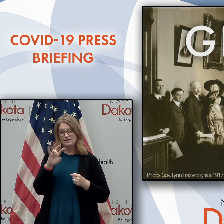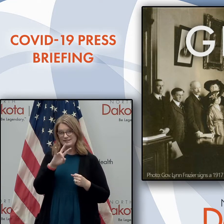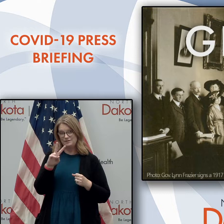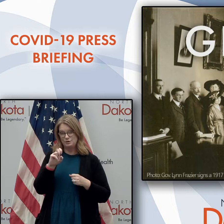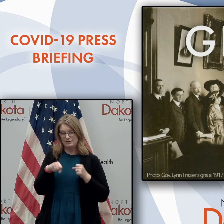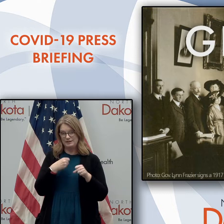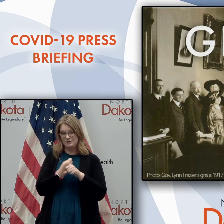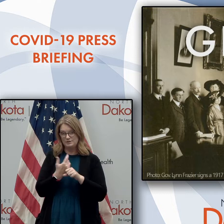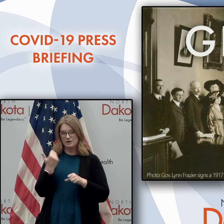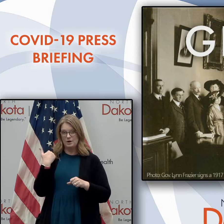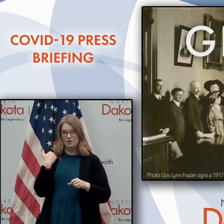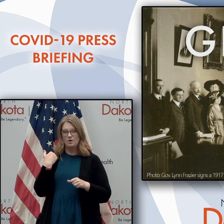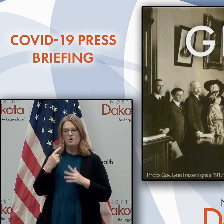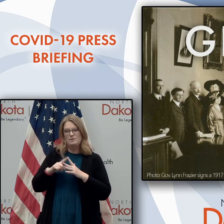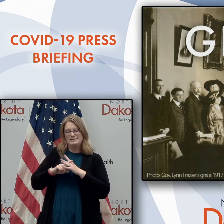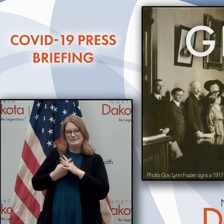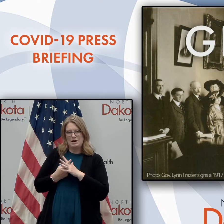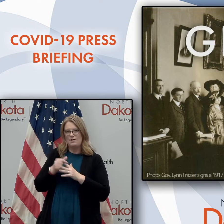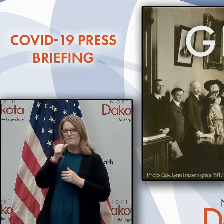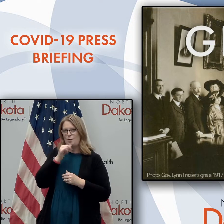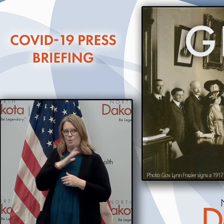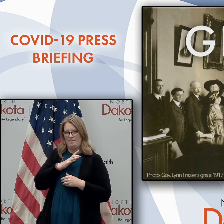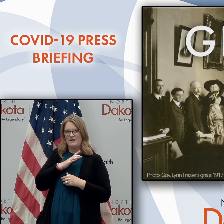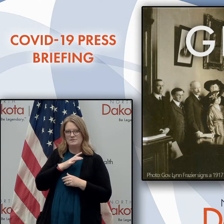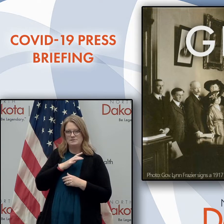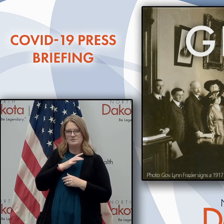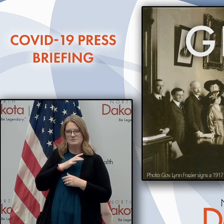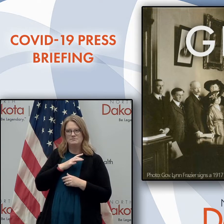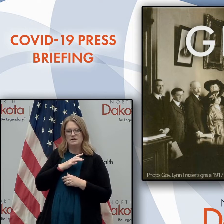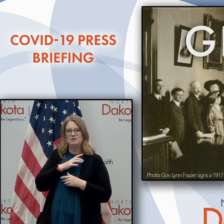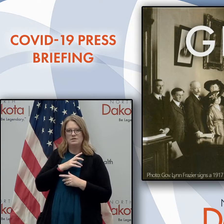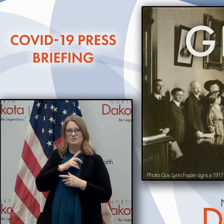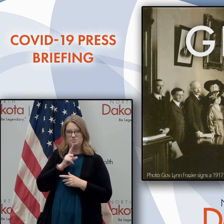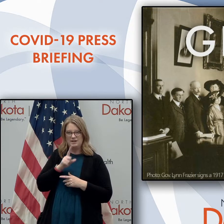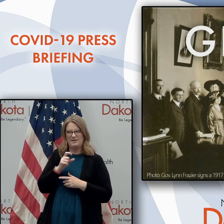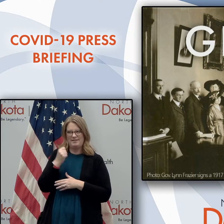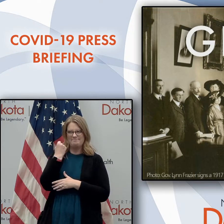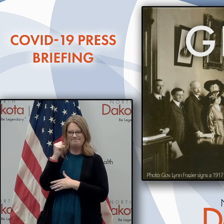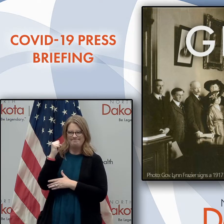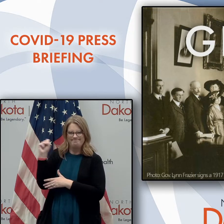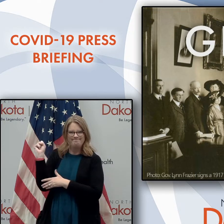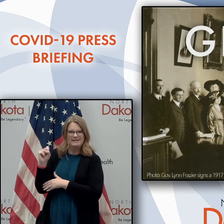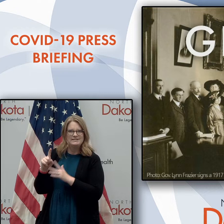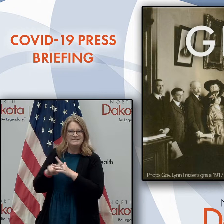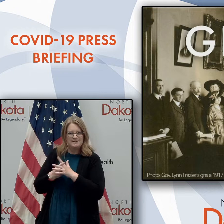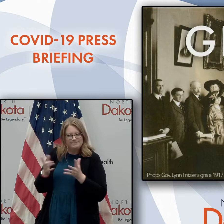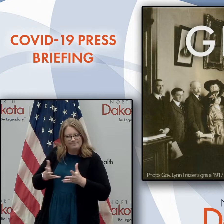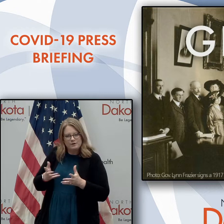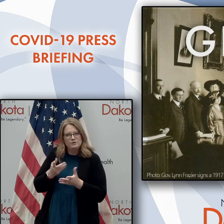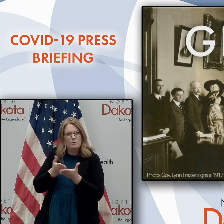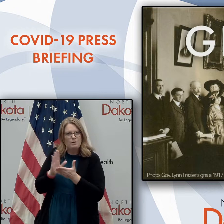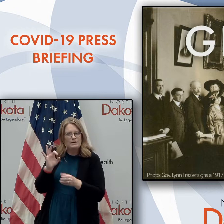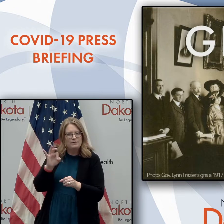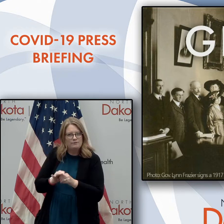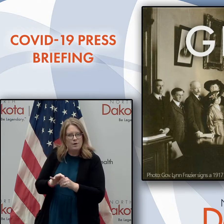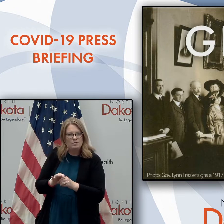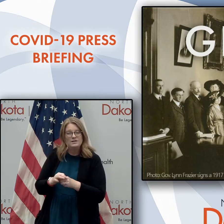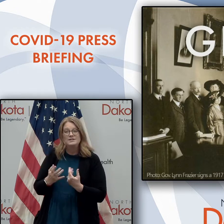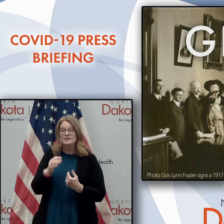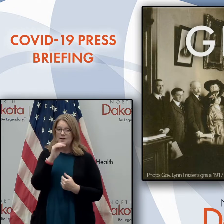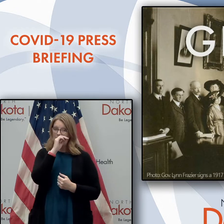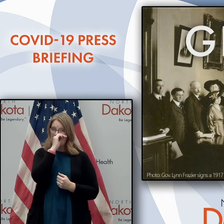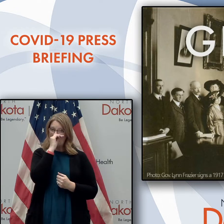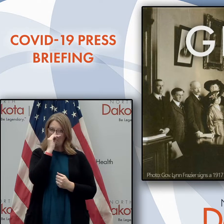years ago was the beginning of the women's suffrage movement. And again, today, gratitude to all of those